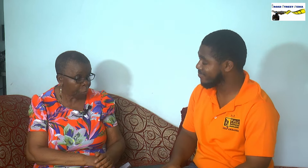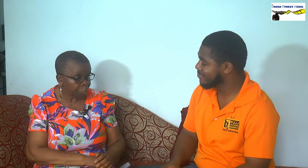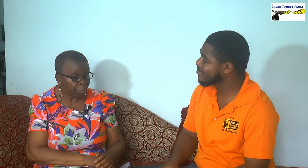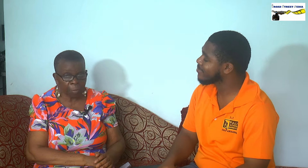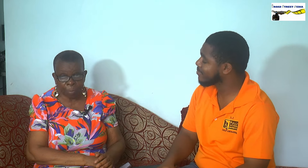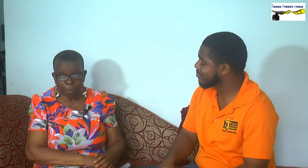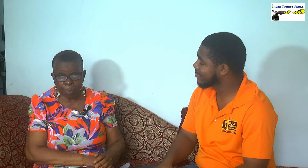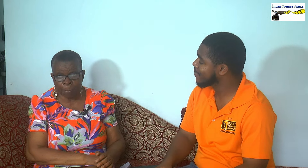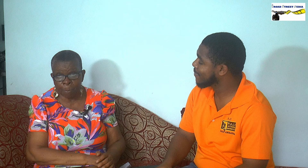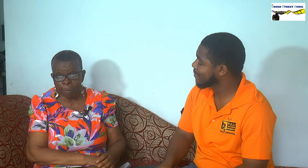interpreters.